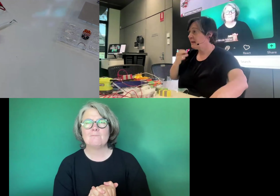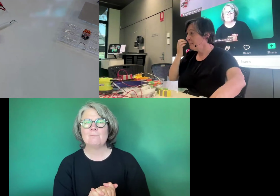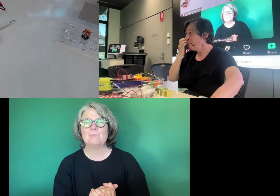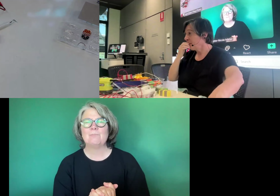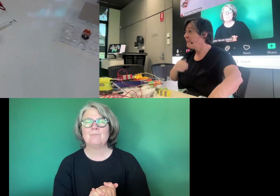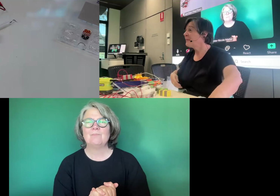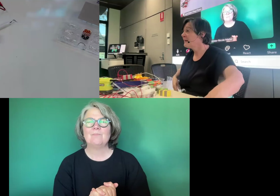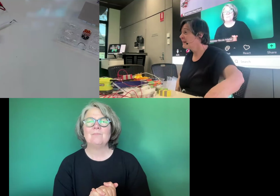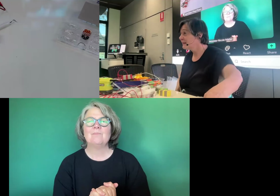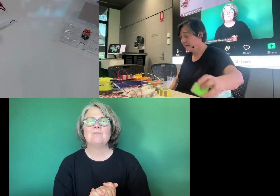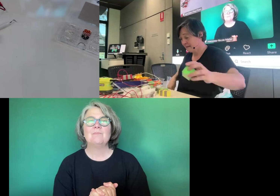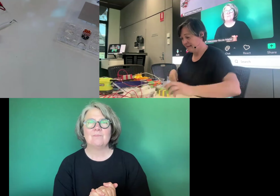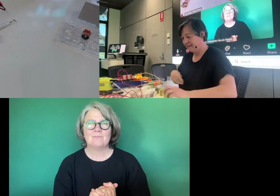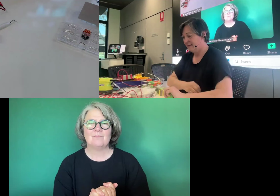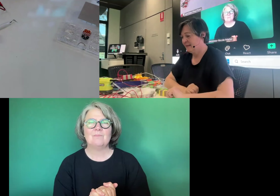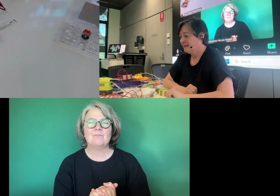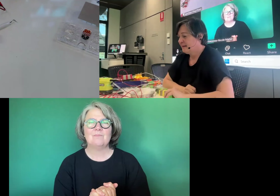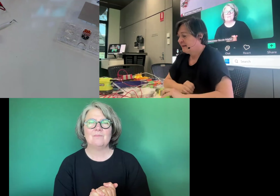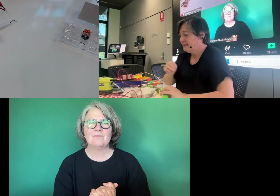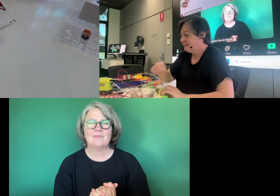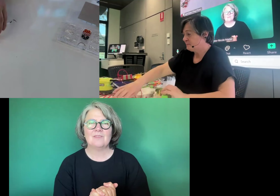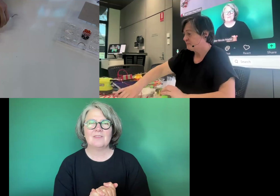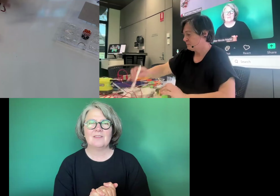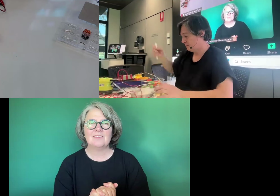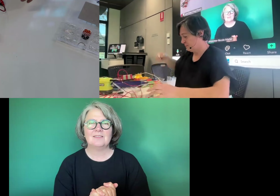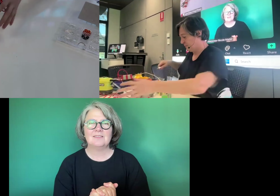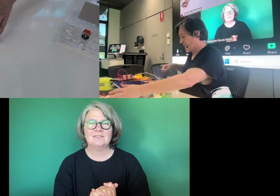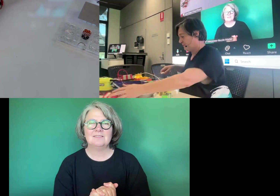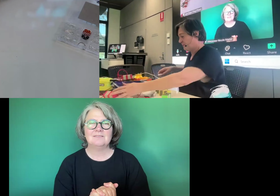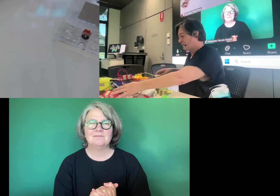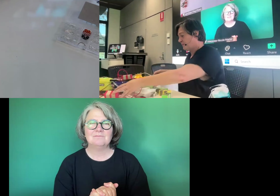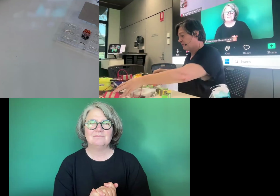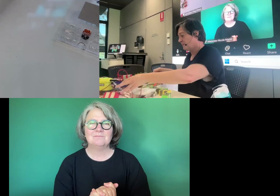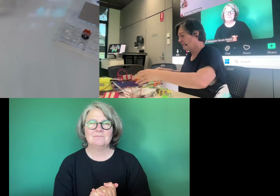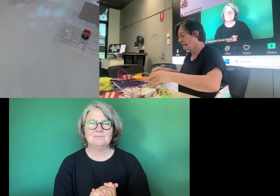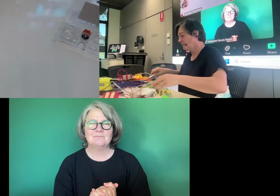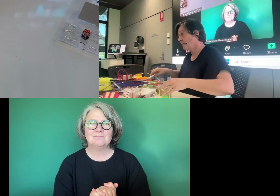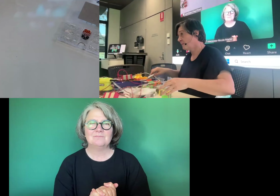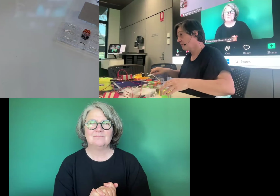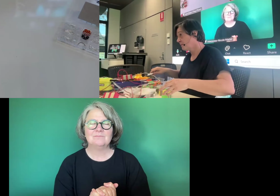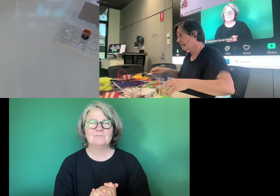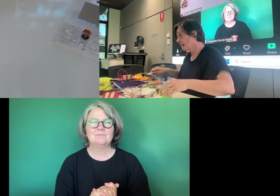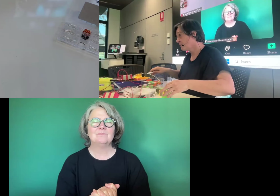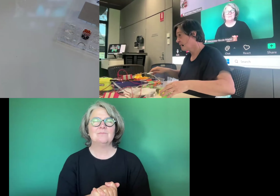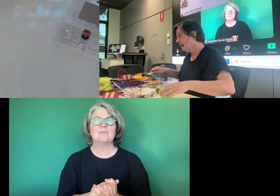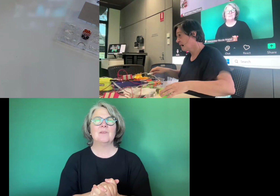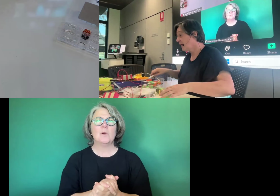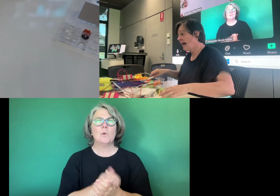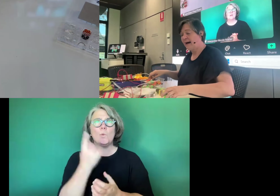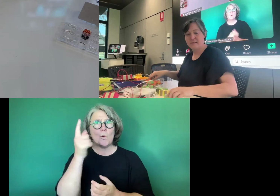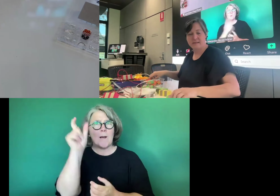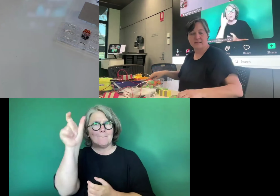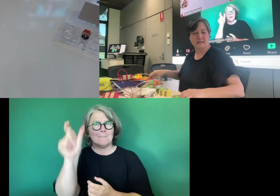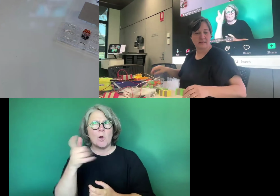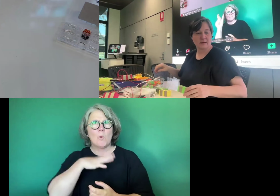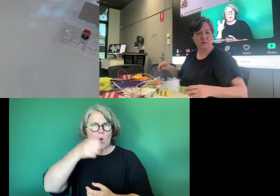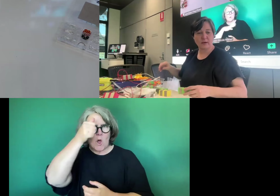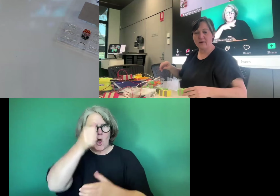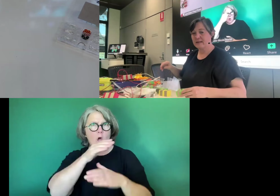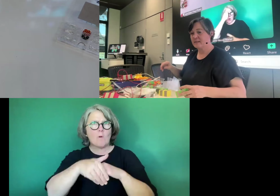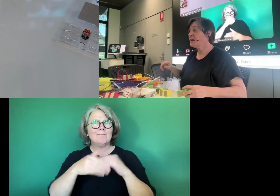I'm going to, yeah. Okay, there we go. So there was also one they'd love to know more about the houses.